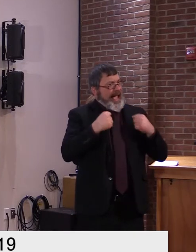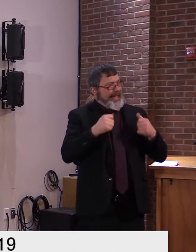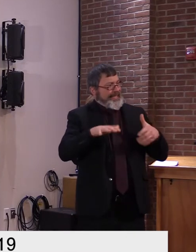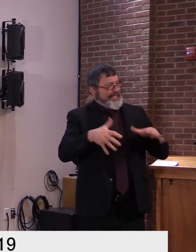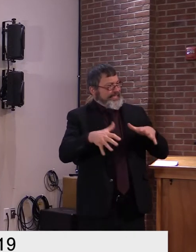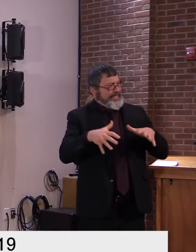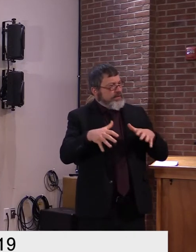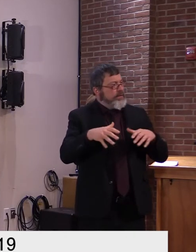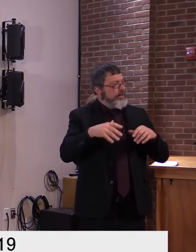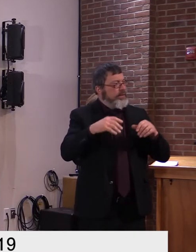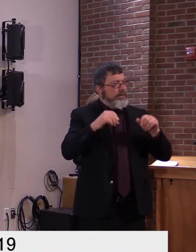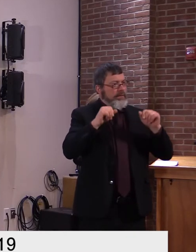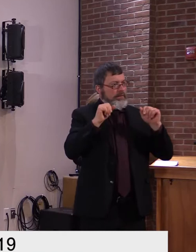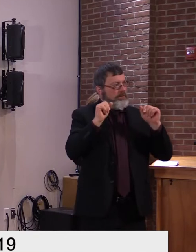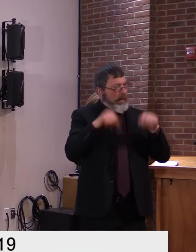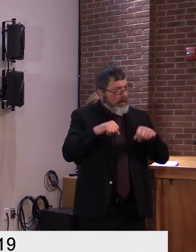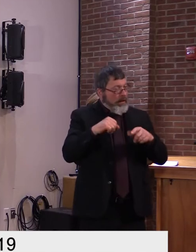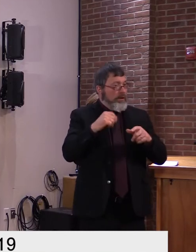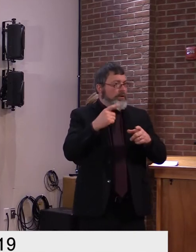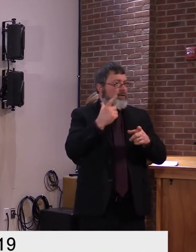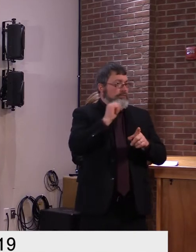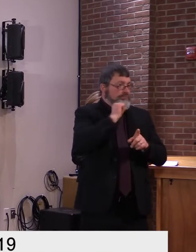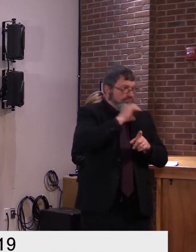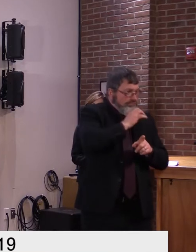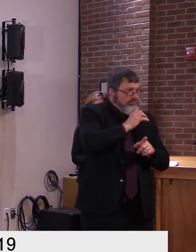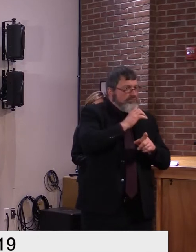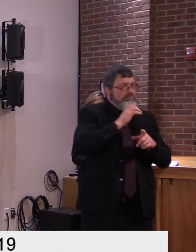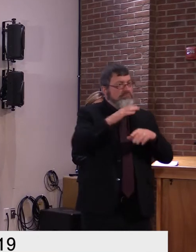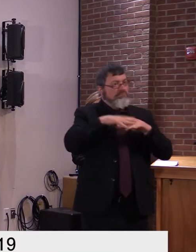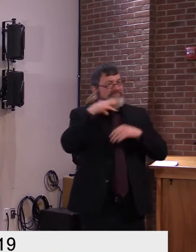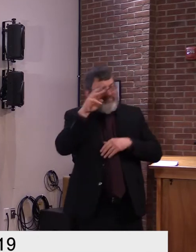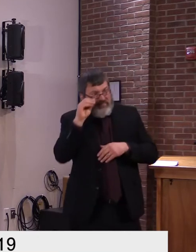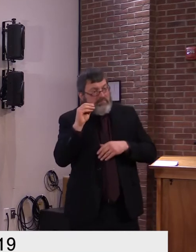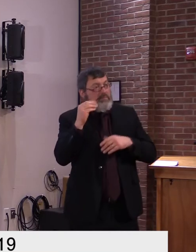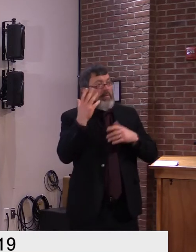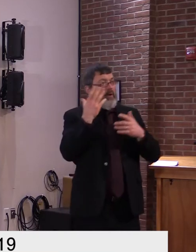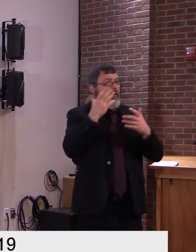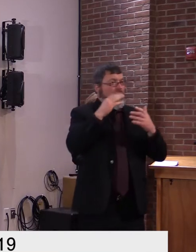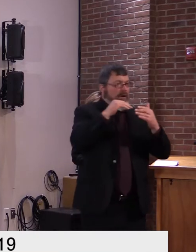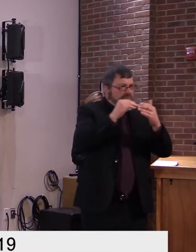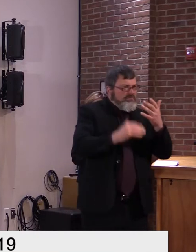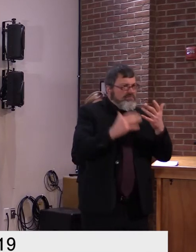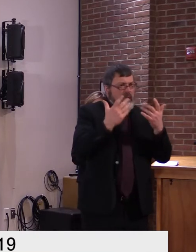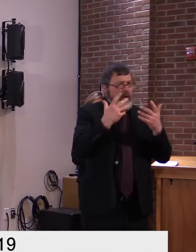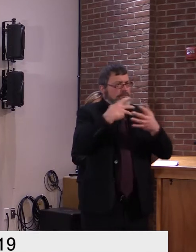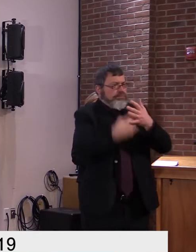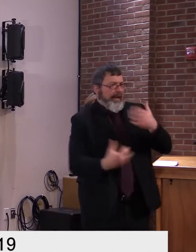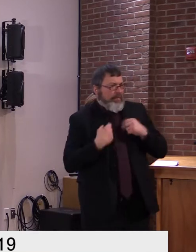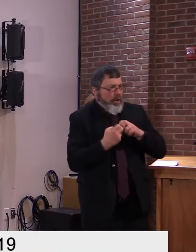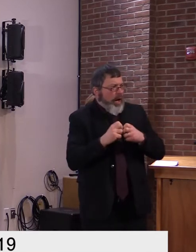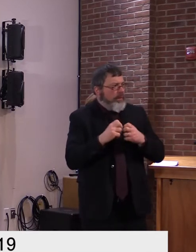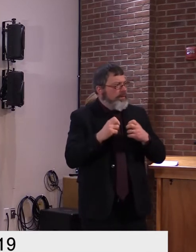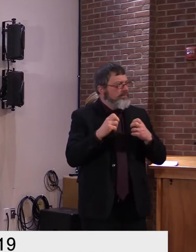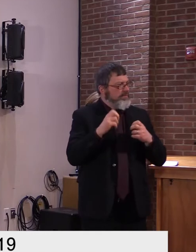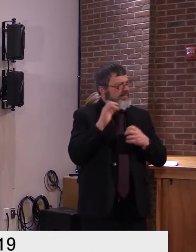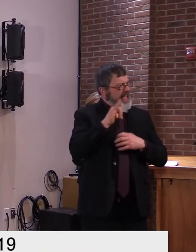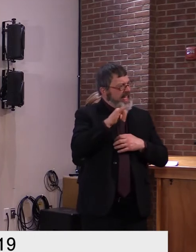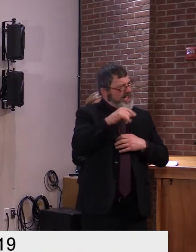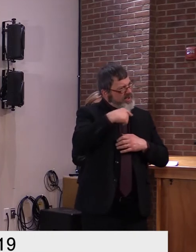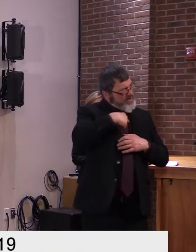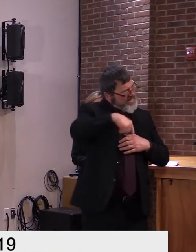illness from COVID-19. We need to do everything we can to continue protecting these Vermonters